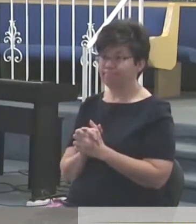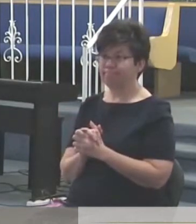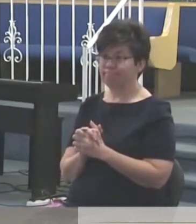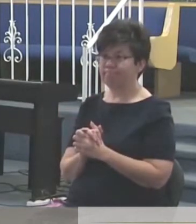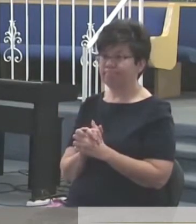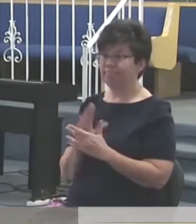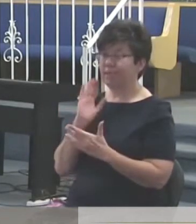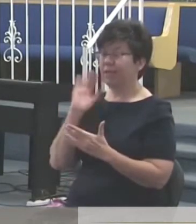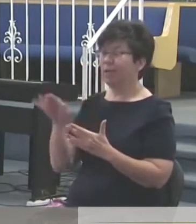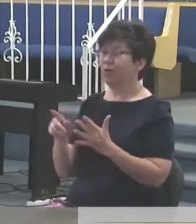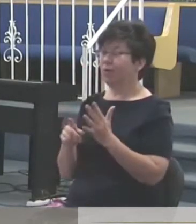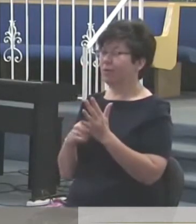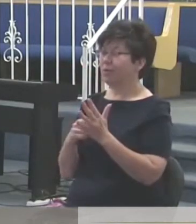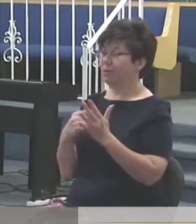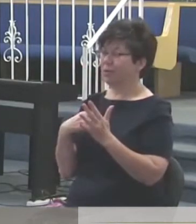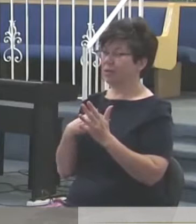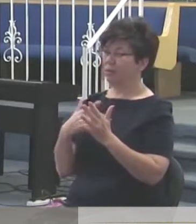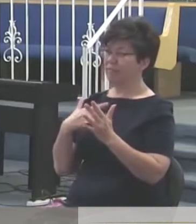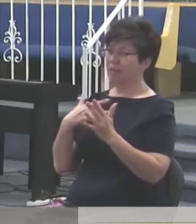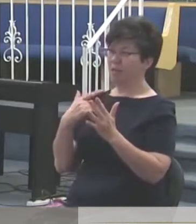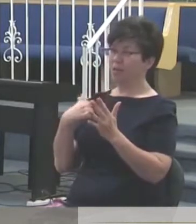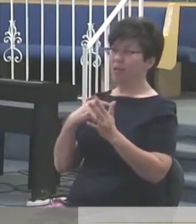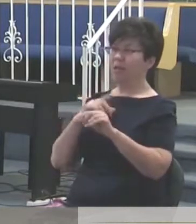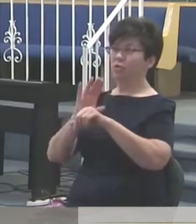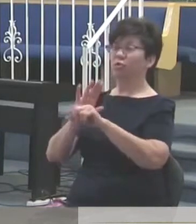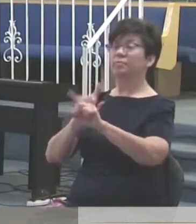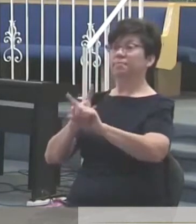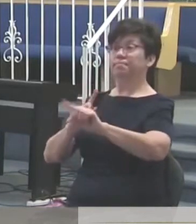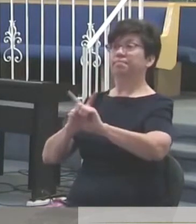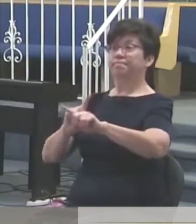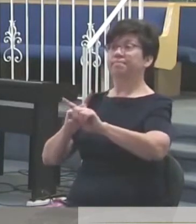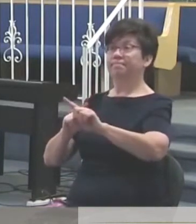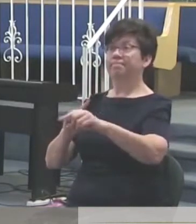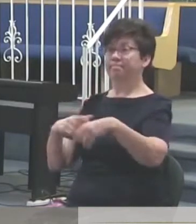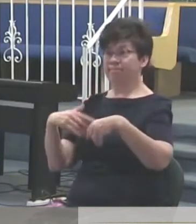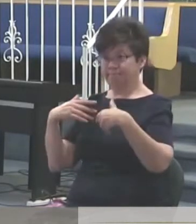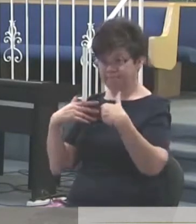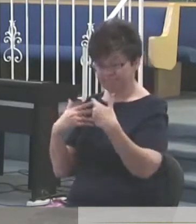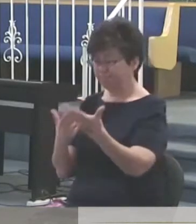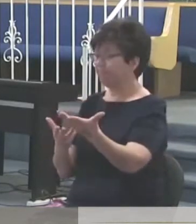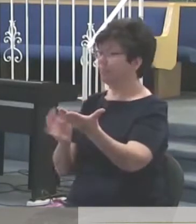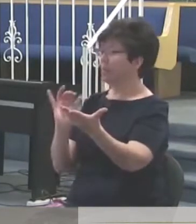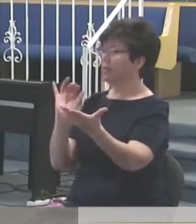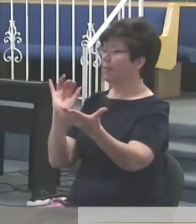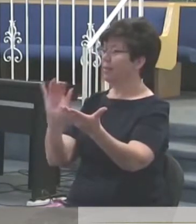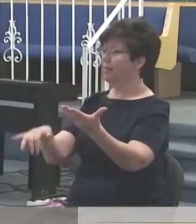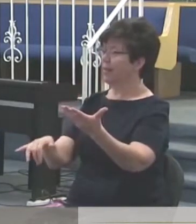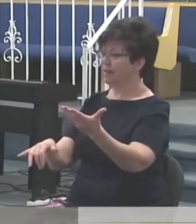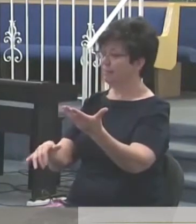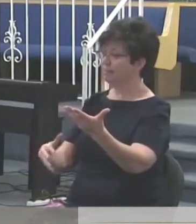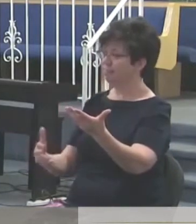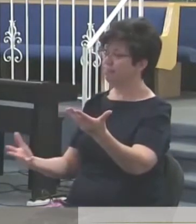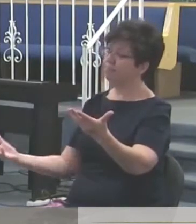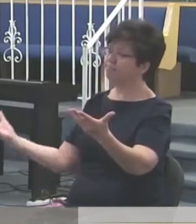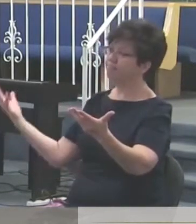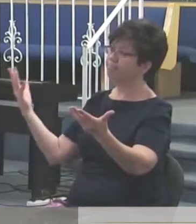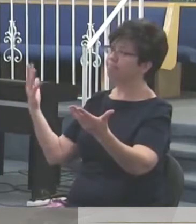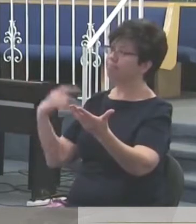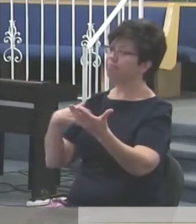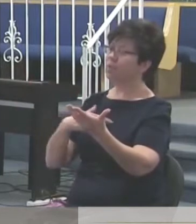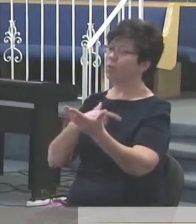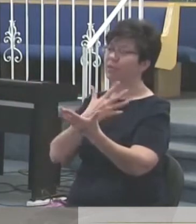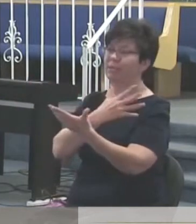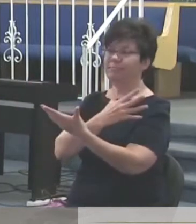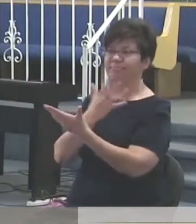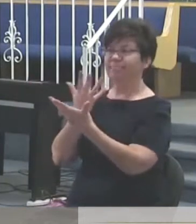I know that there are times when we feel like because we go to church, that somehow puts us in a